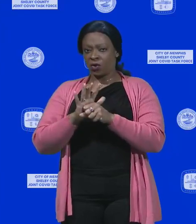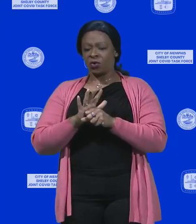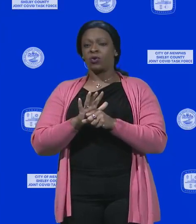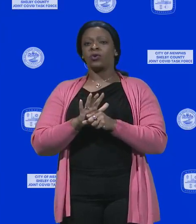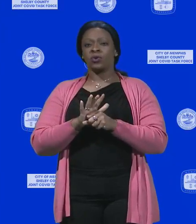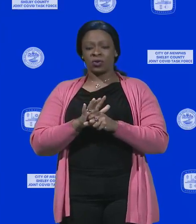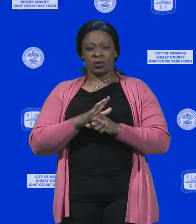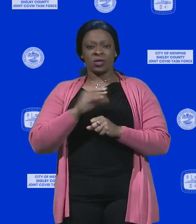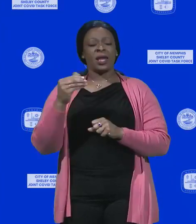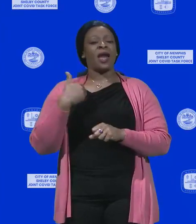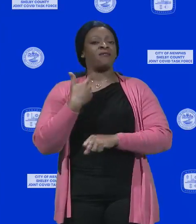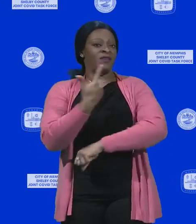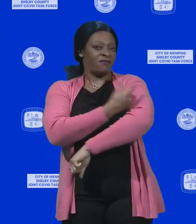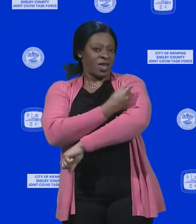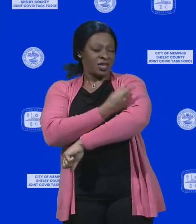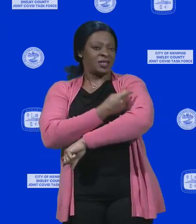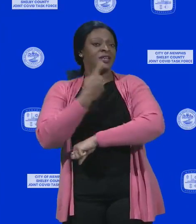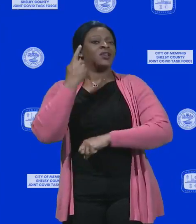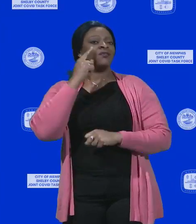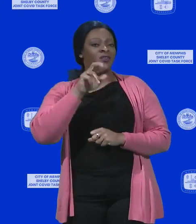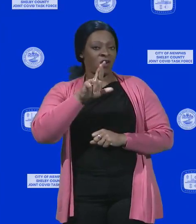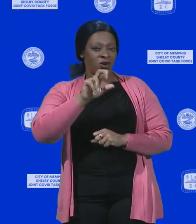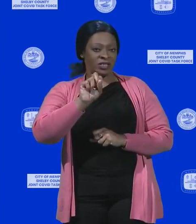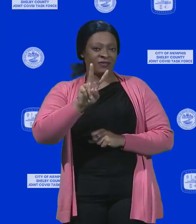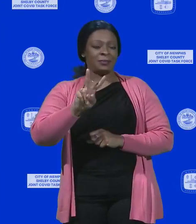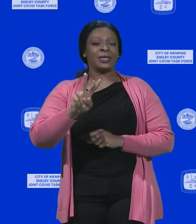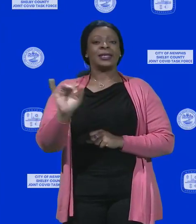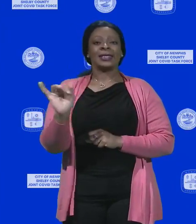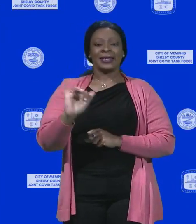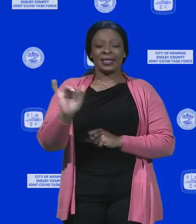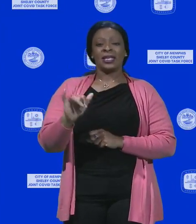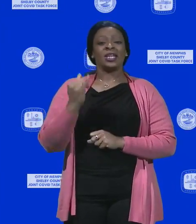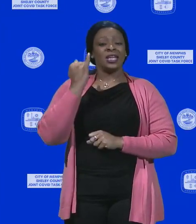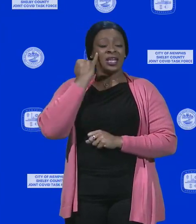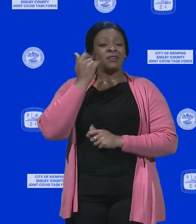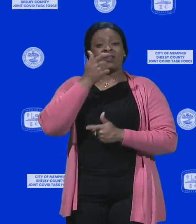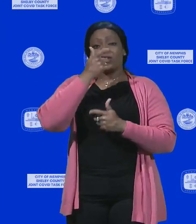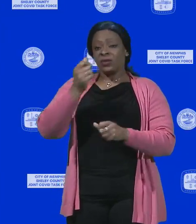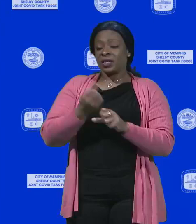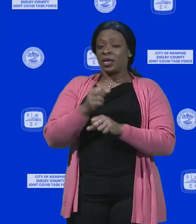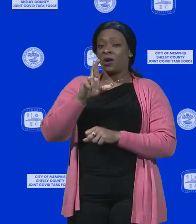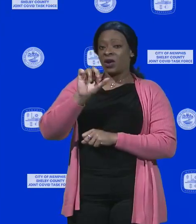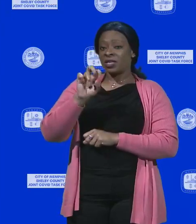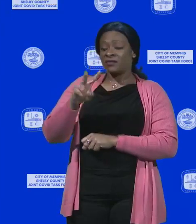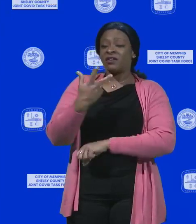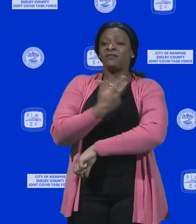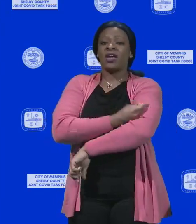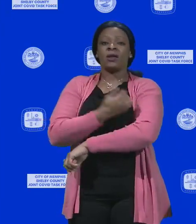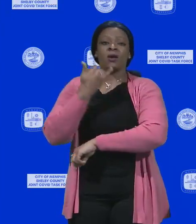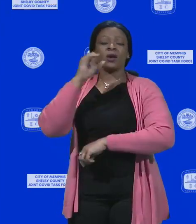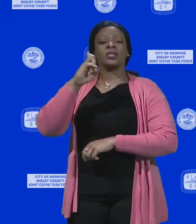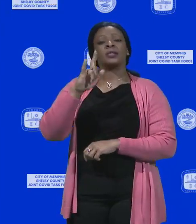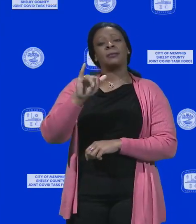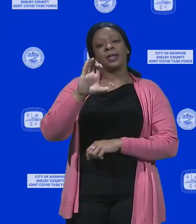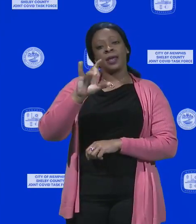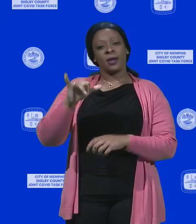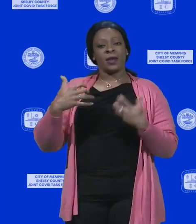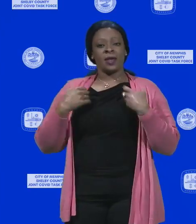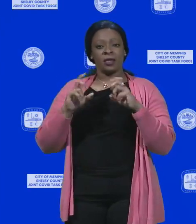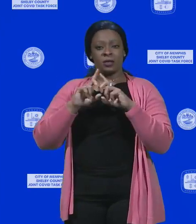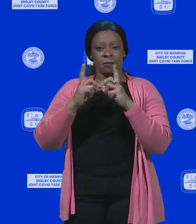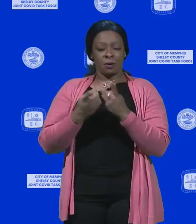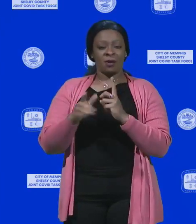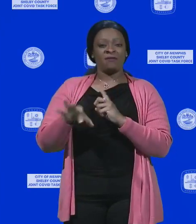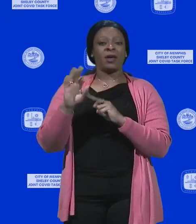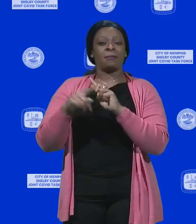parent, and there's a vaccine for RSV. So if you're interested in that, I'm sure you can call the Shelby County Health Department to find